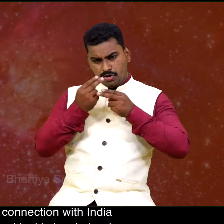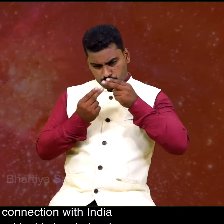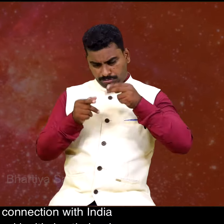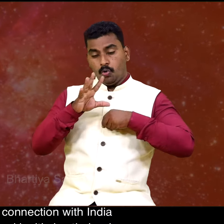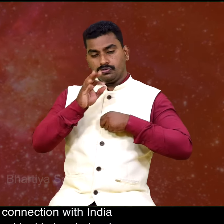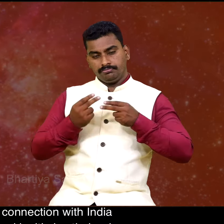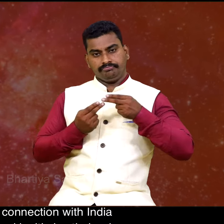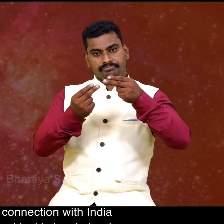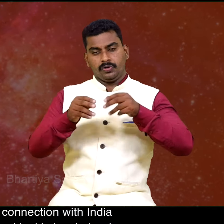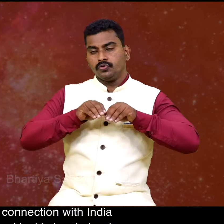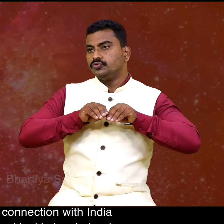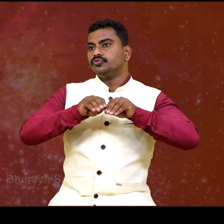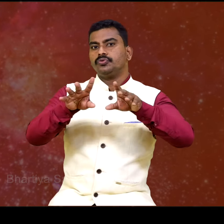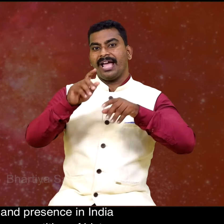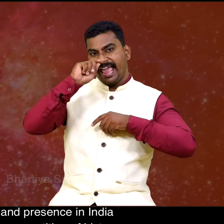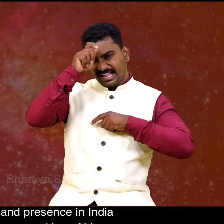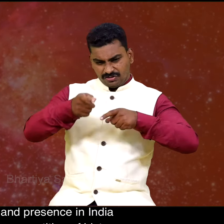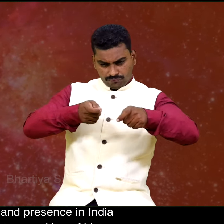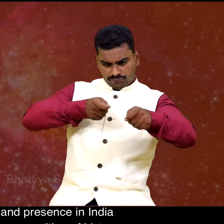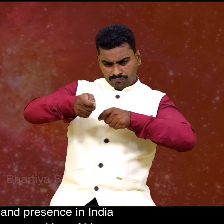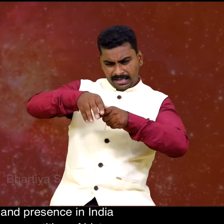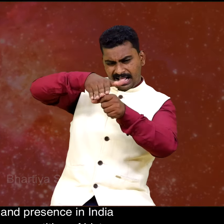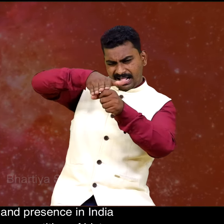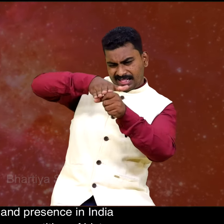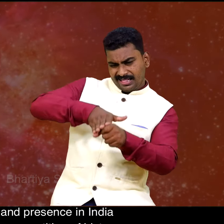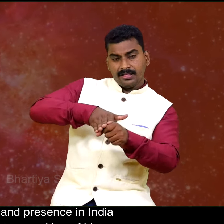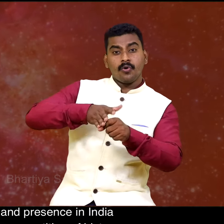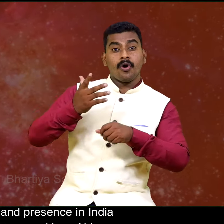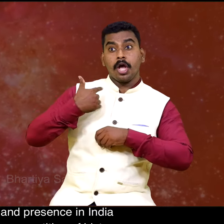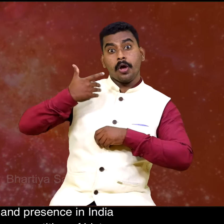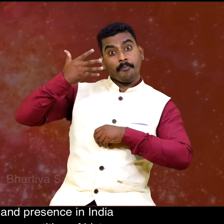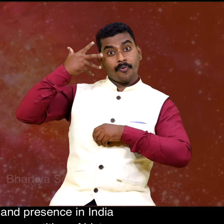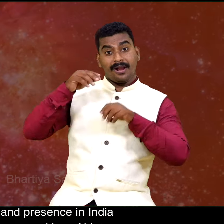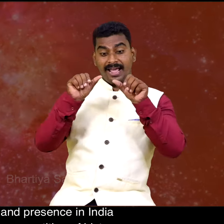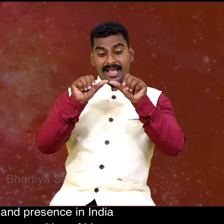their rule and presence in India as a repetition of history.